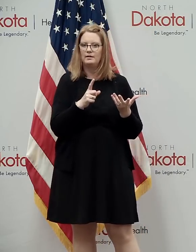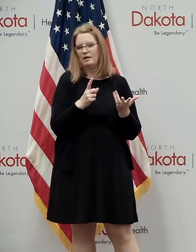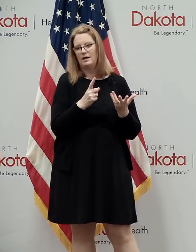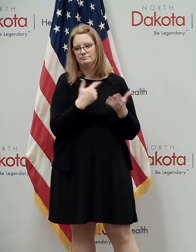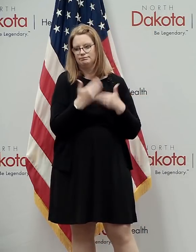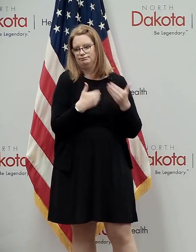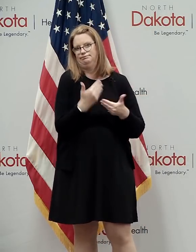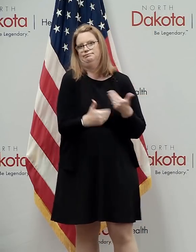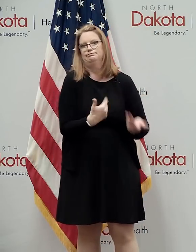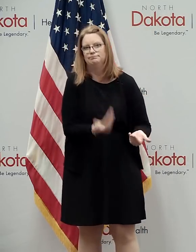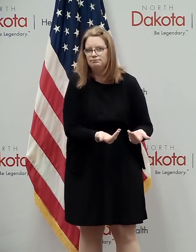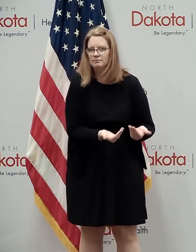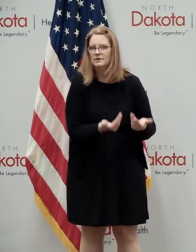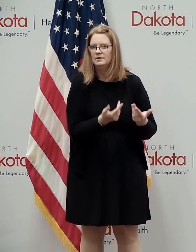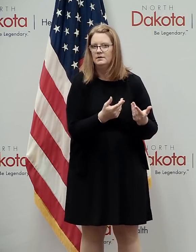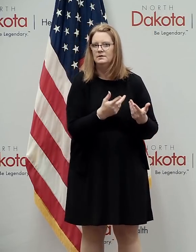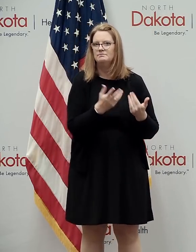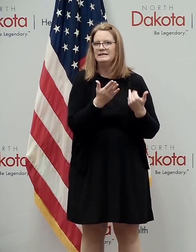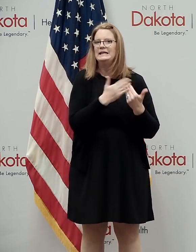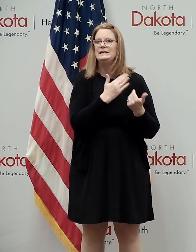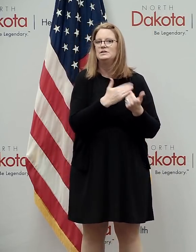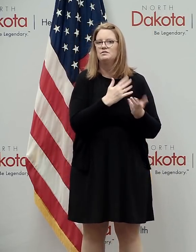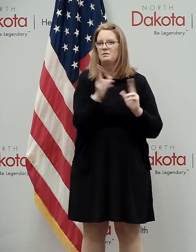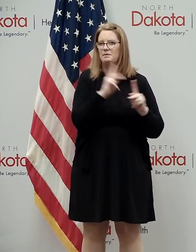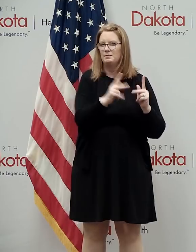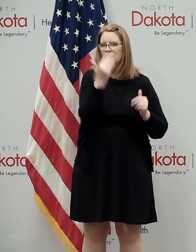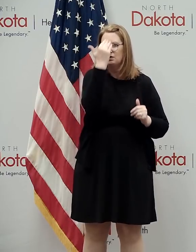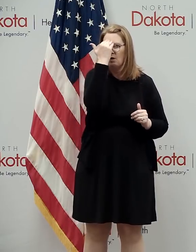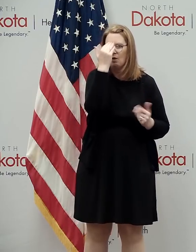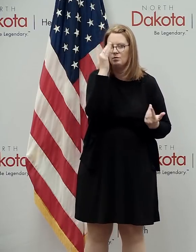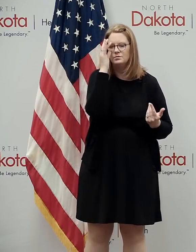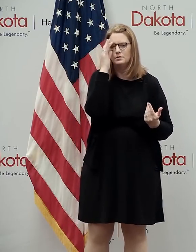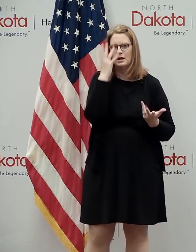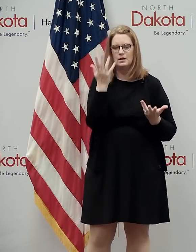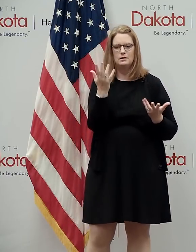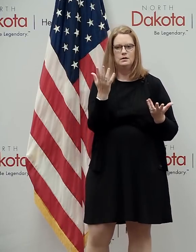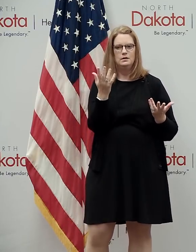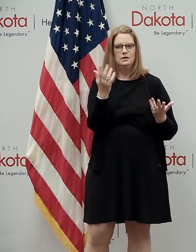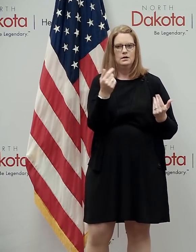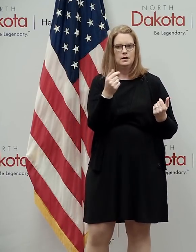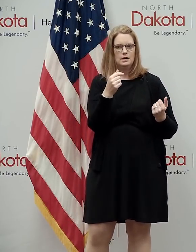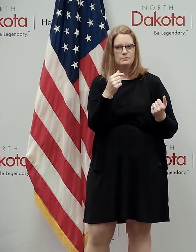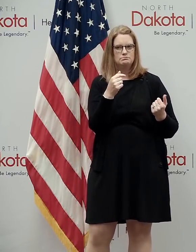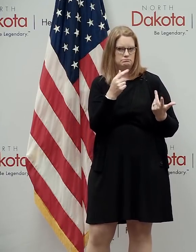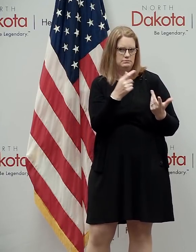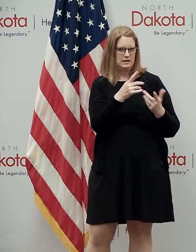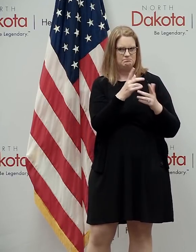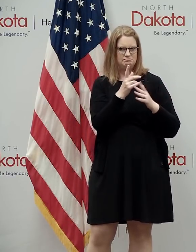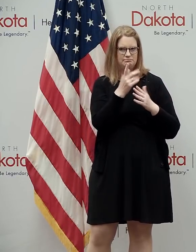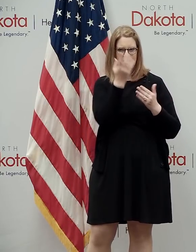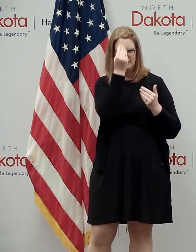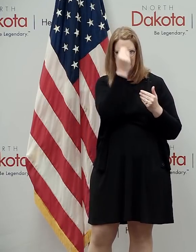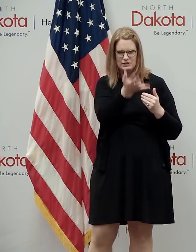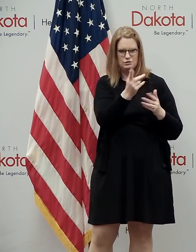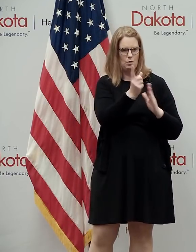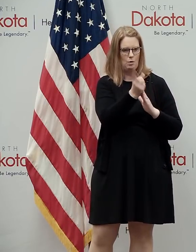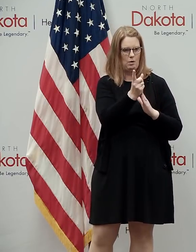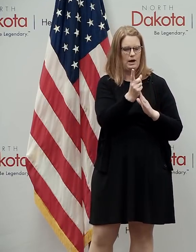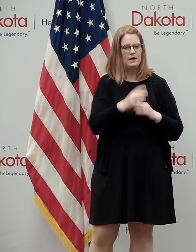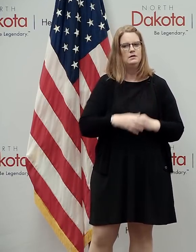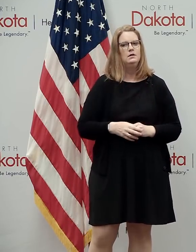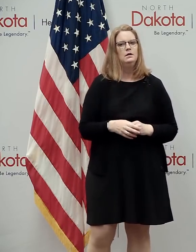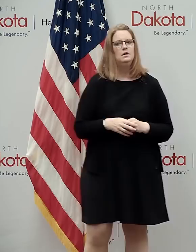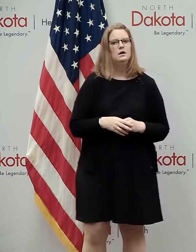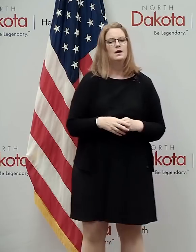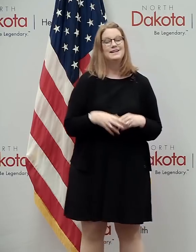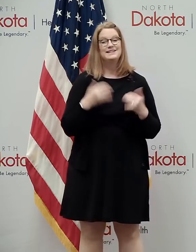highly labor-intensive effort, and it'll benefit citizens in getting notifications sooner. In closing out this